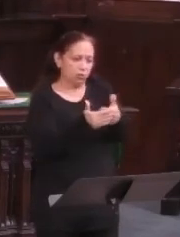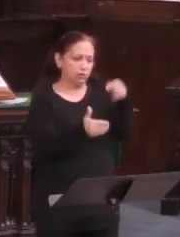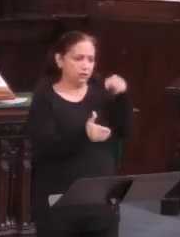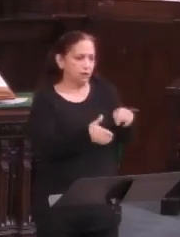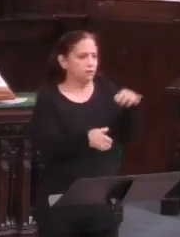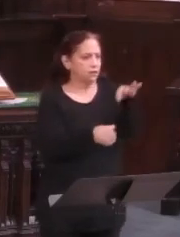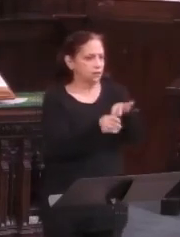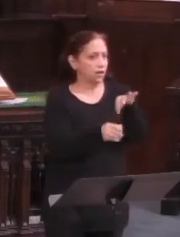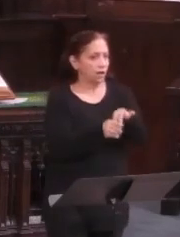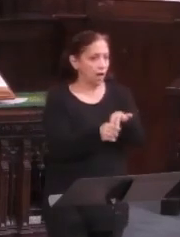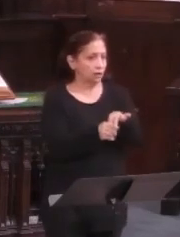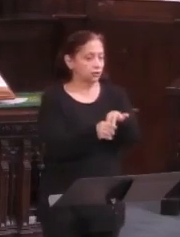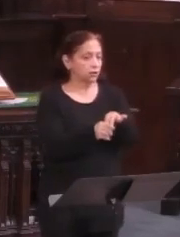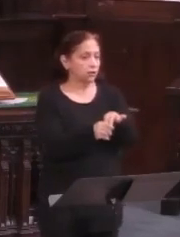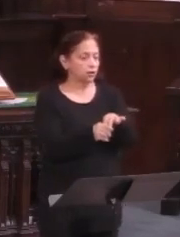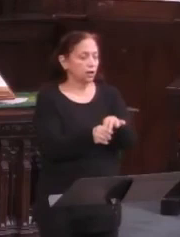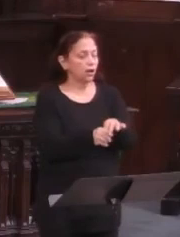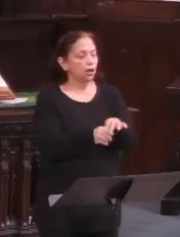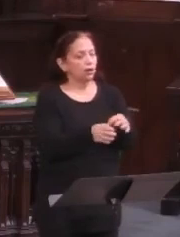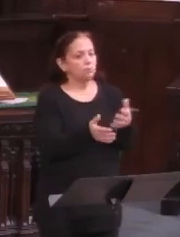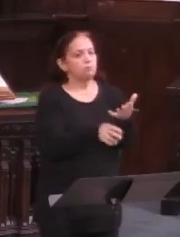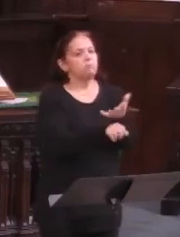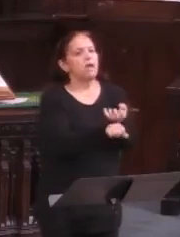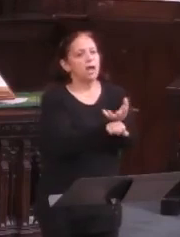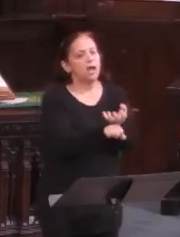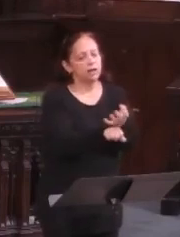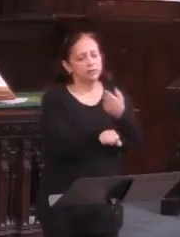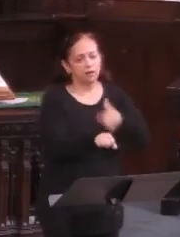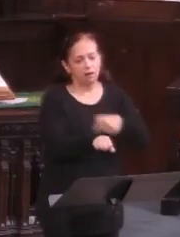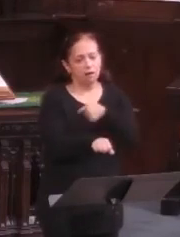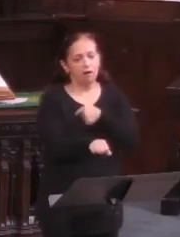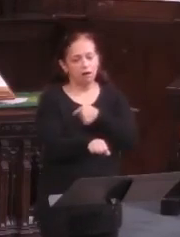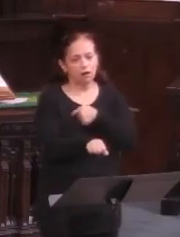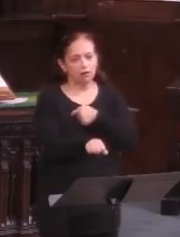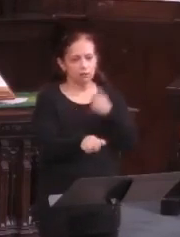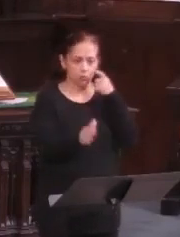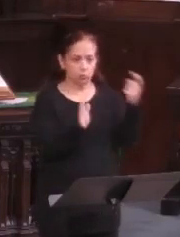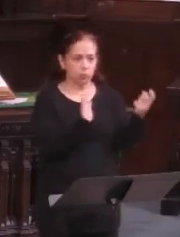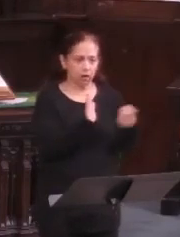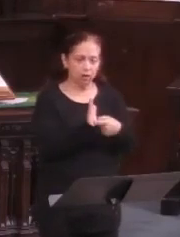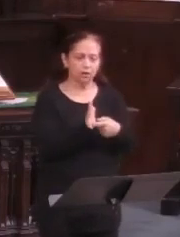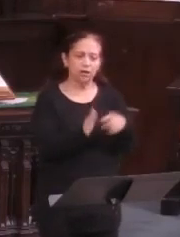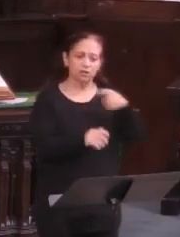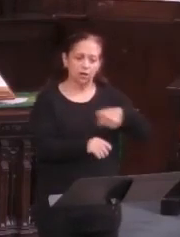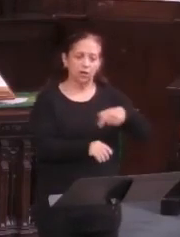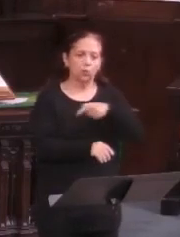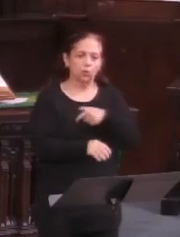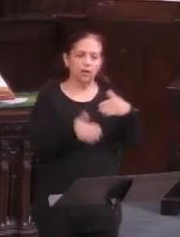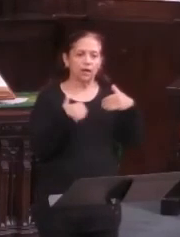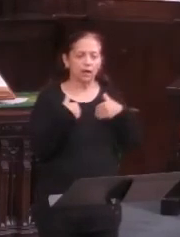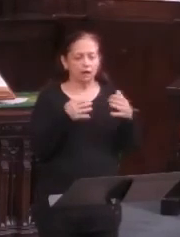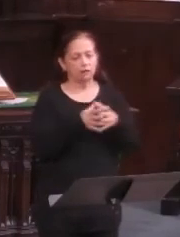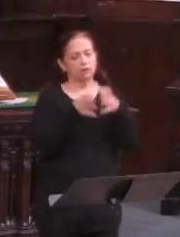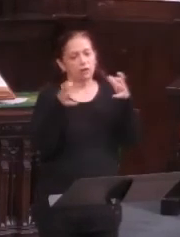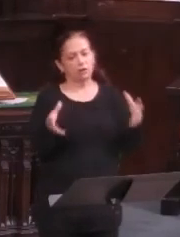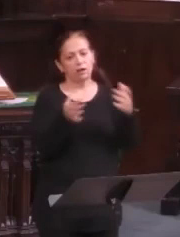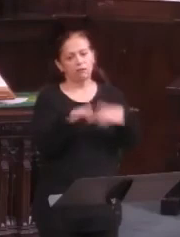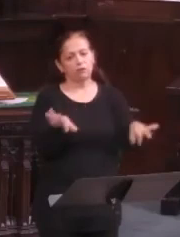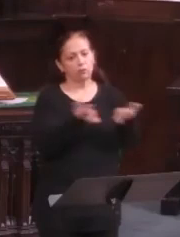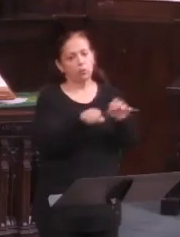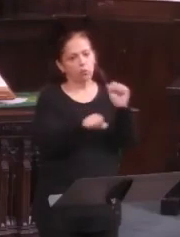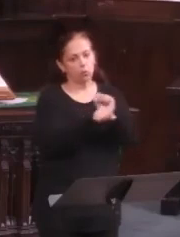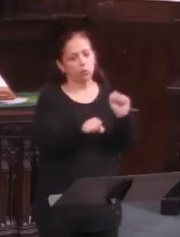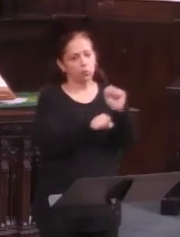this election implores us, begs us to recognize that we have a lot of important work to